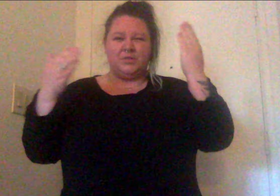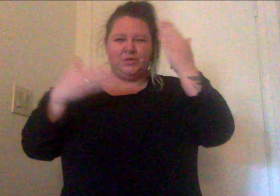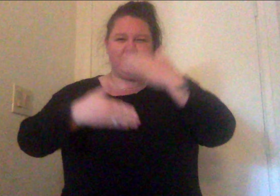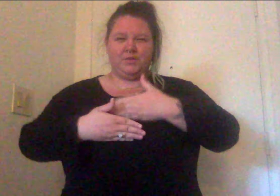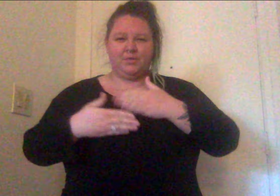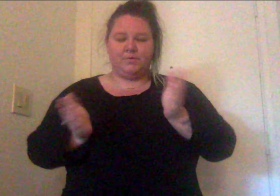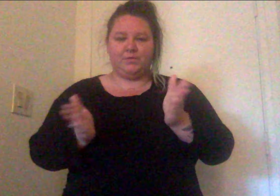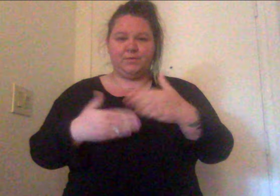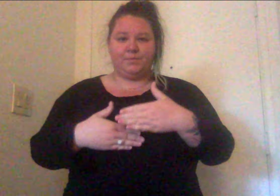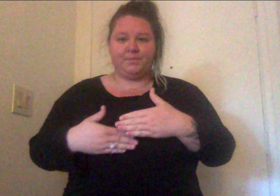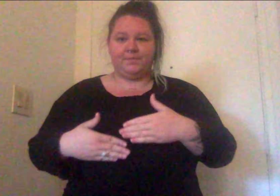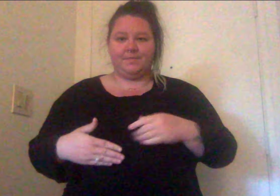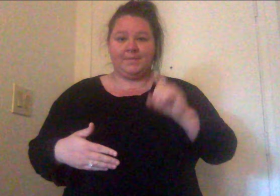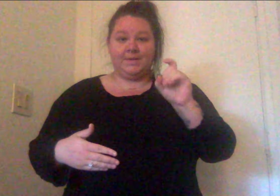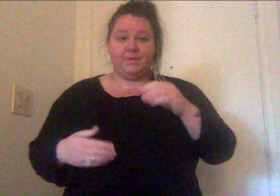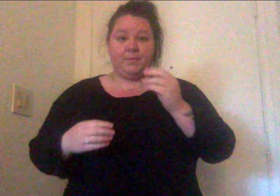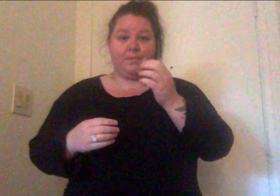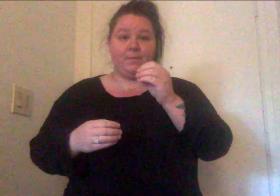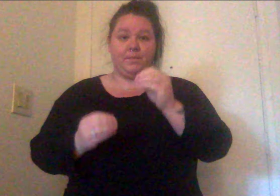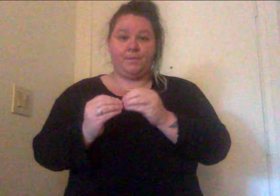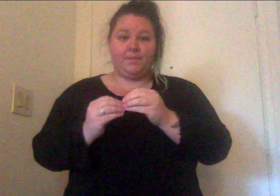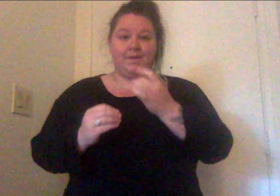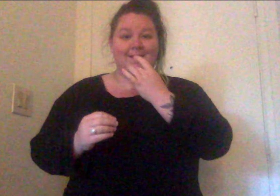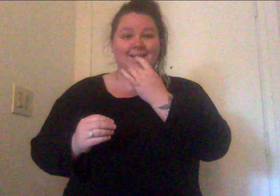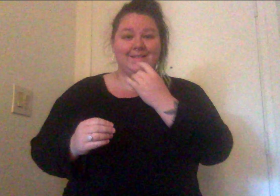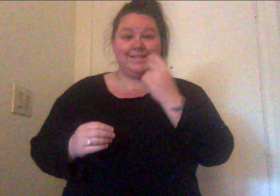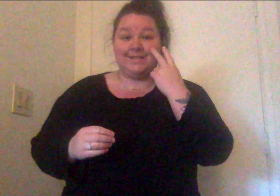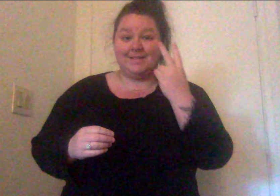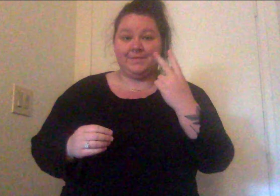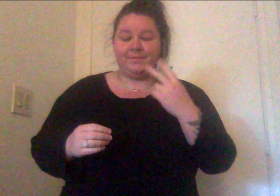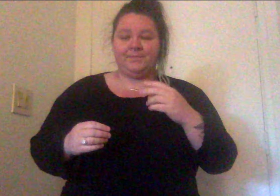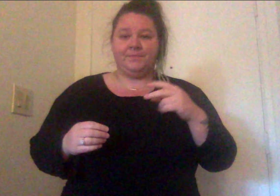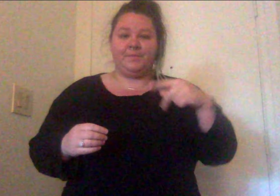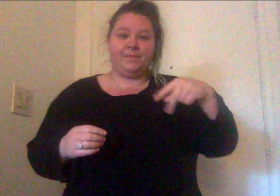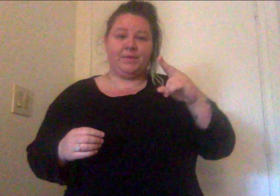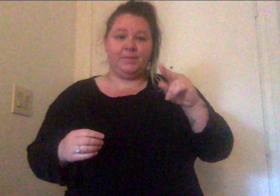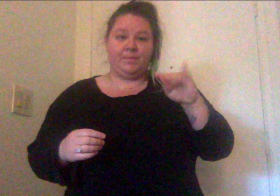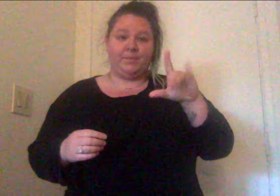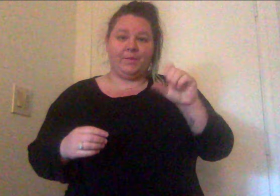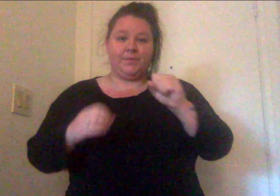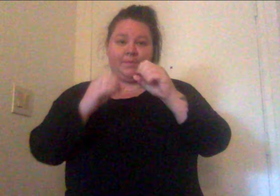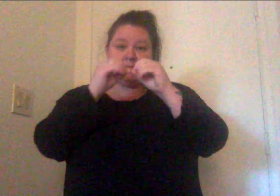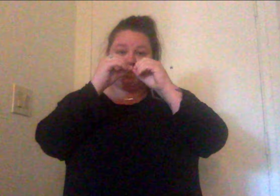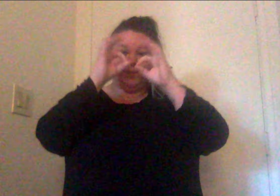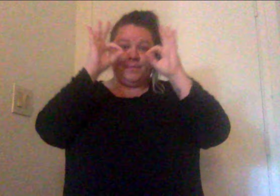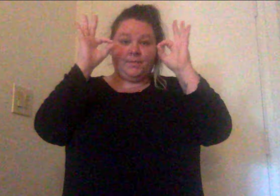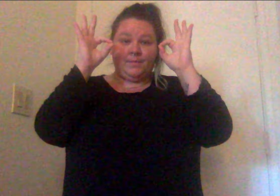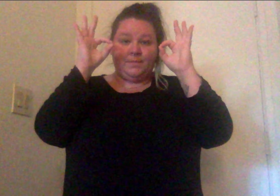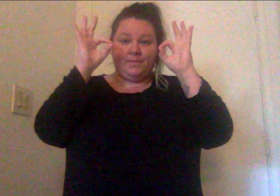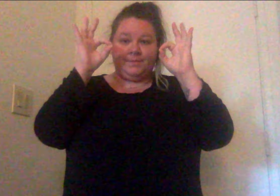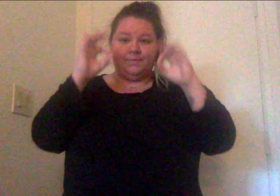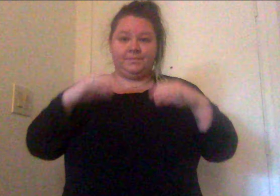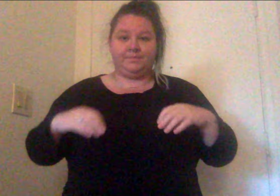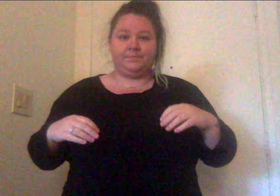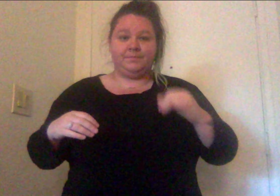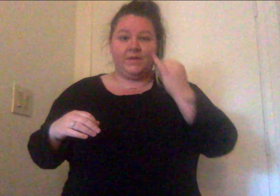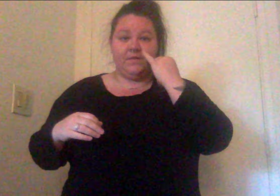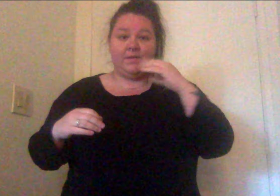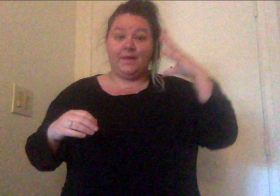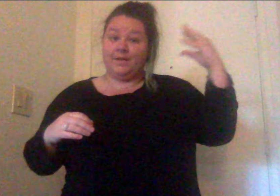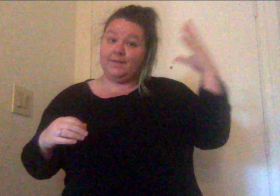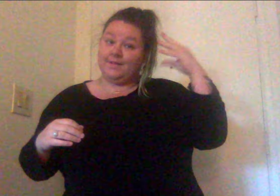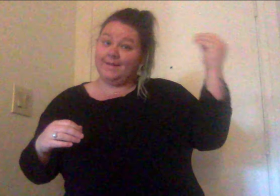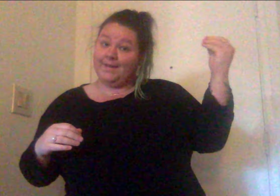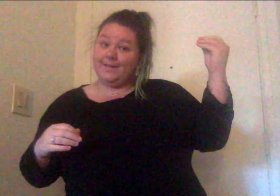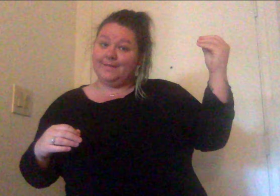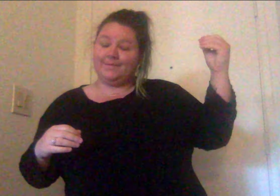your pupils open up and dilate, allowing more light to come in. If you're out in the bright sunlight, you just walked